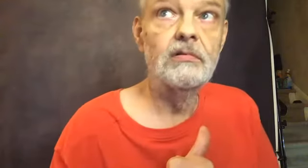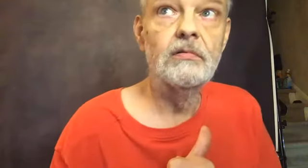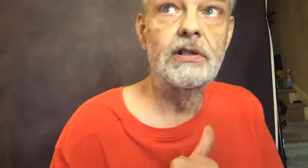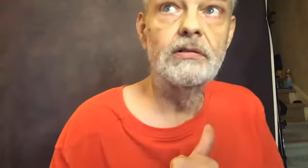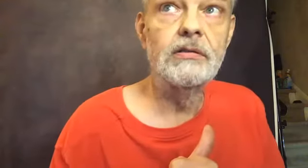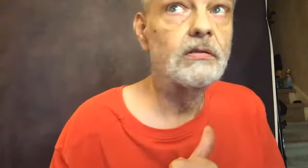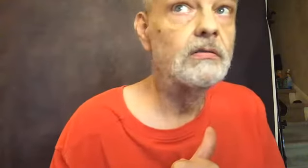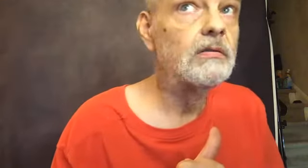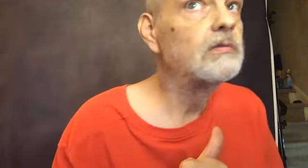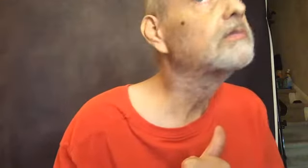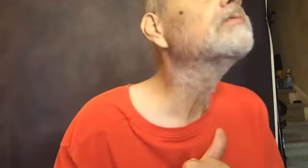What else?